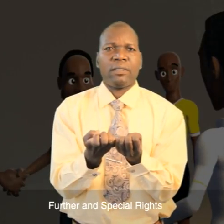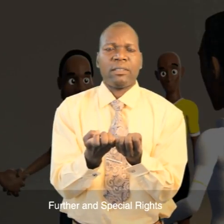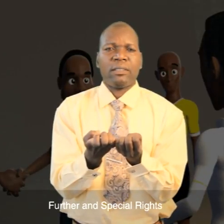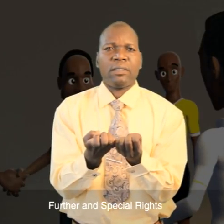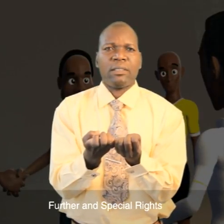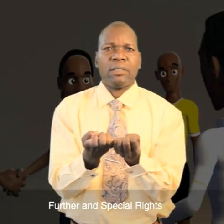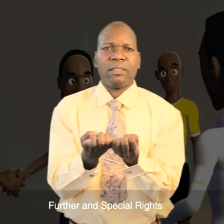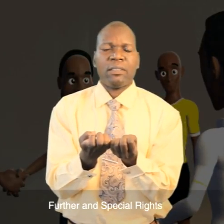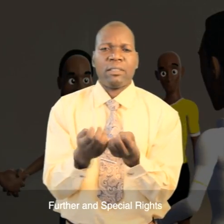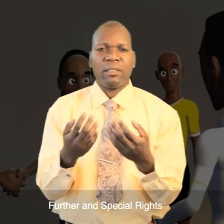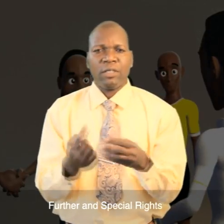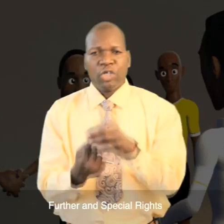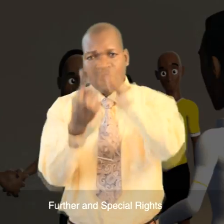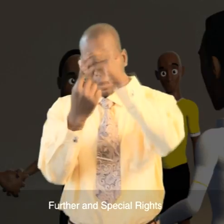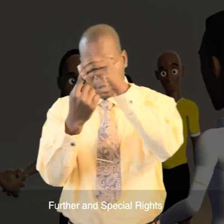Further and special rights.